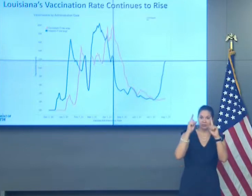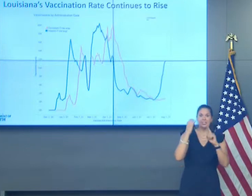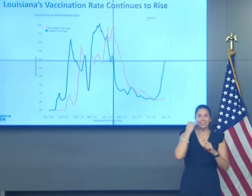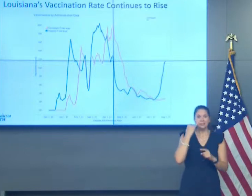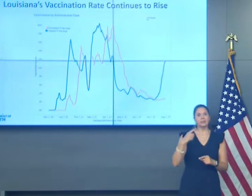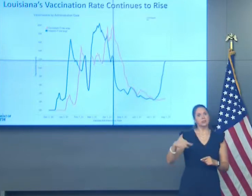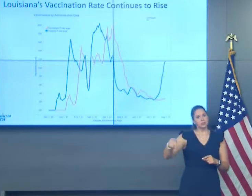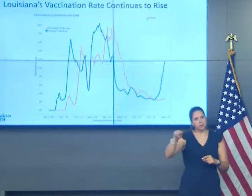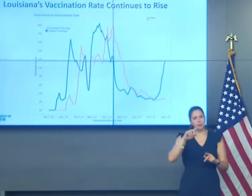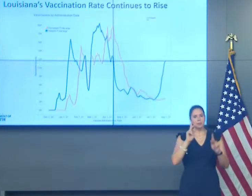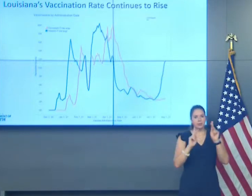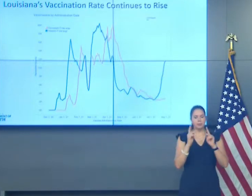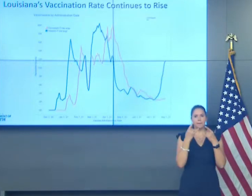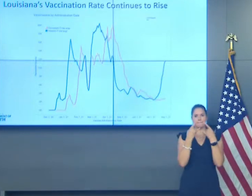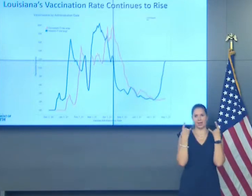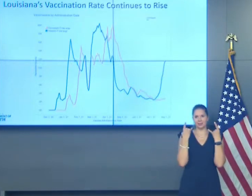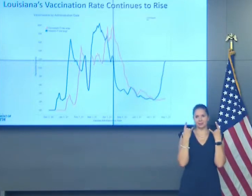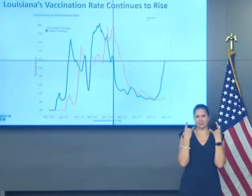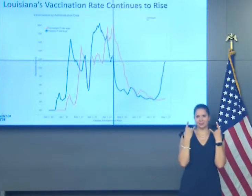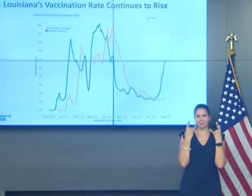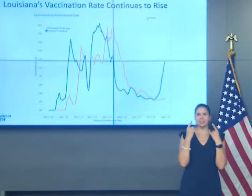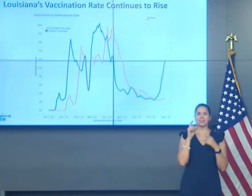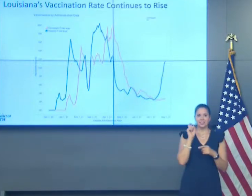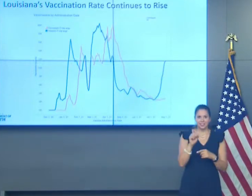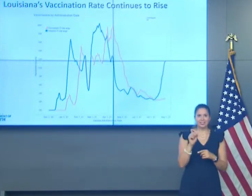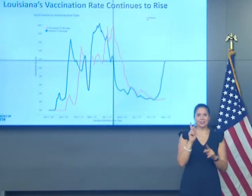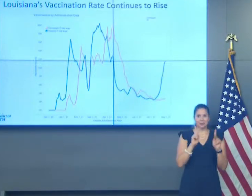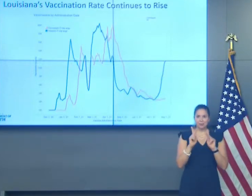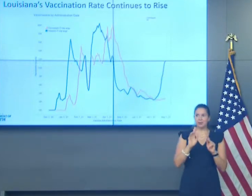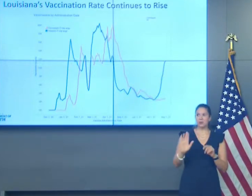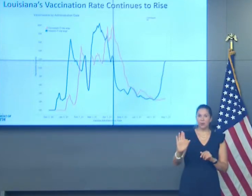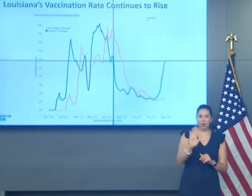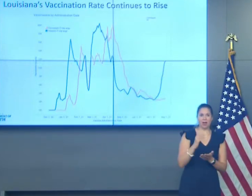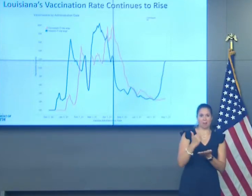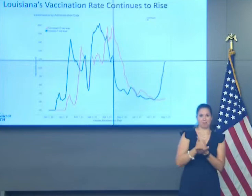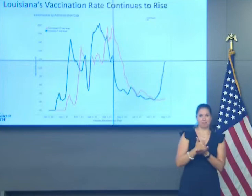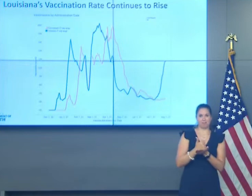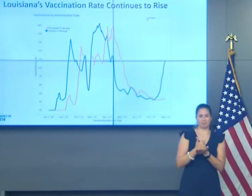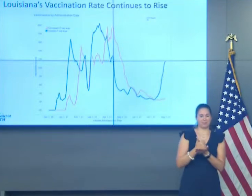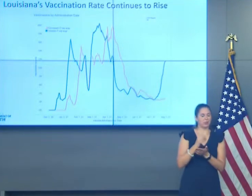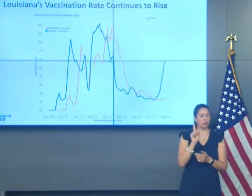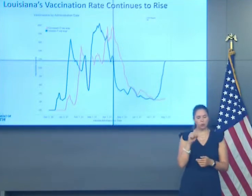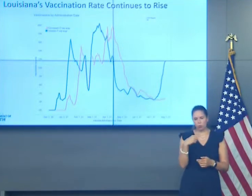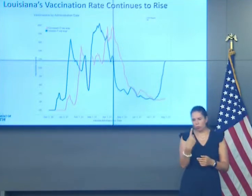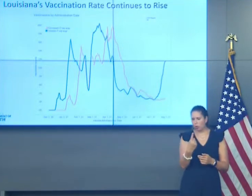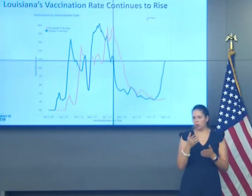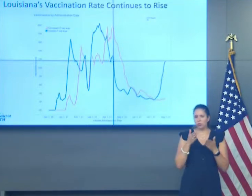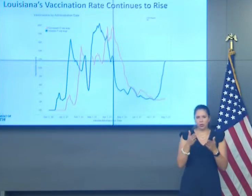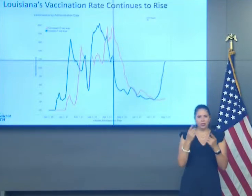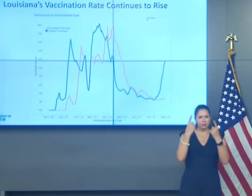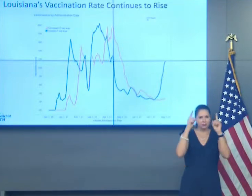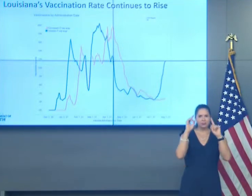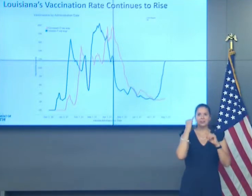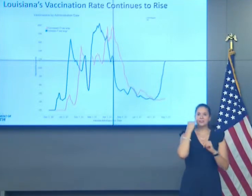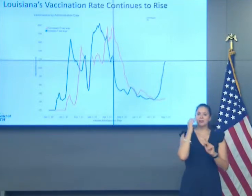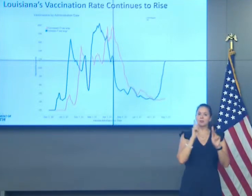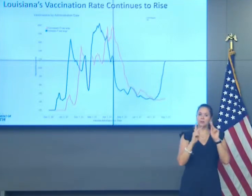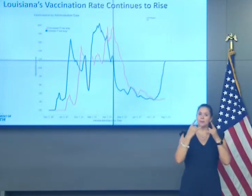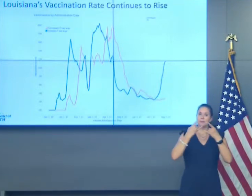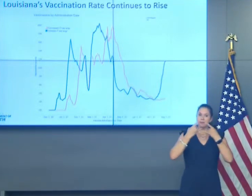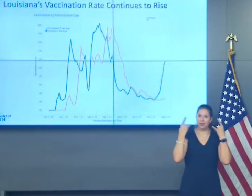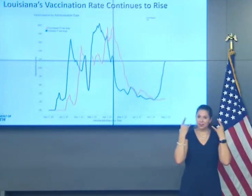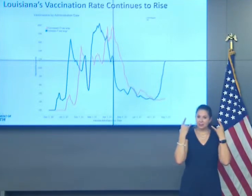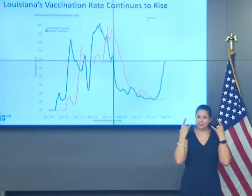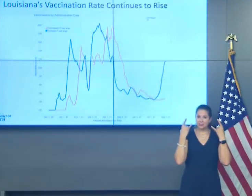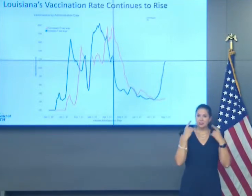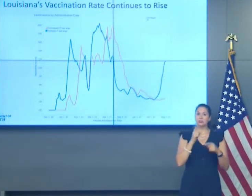individuals mask. And we need people's help with this. That's the only way we're going to be successful right now, is if people mask. And that